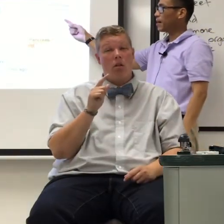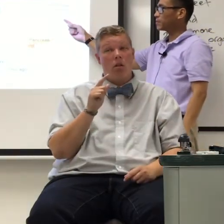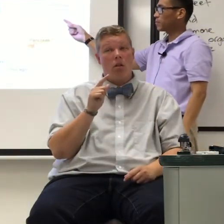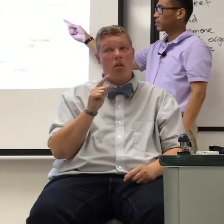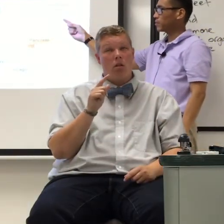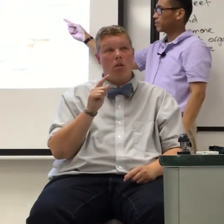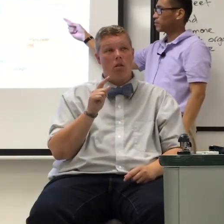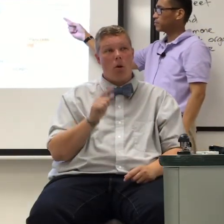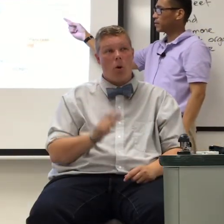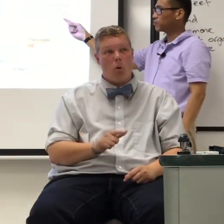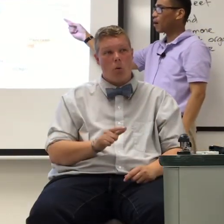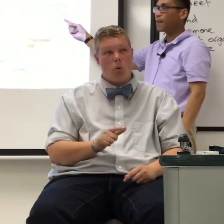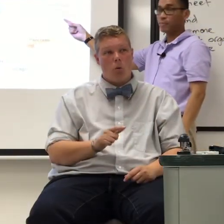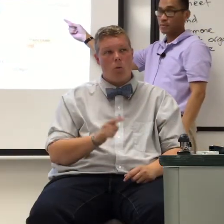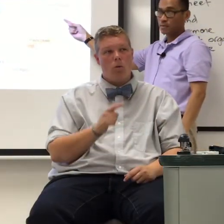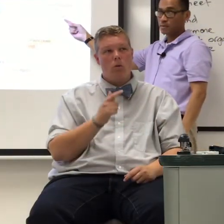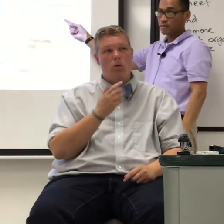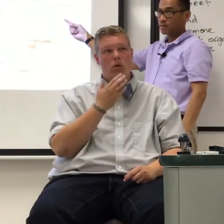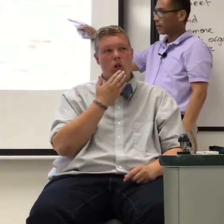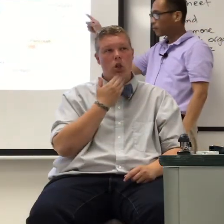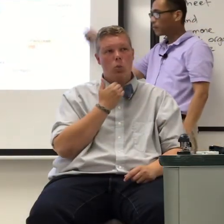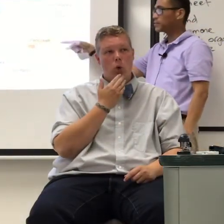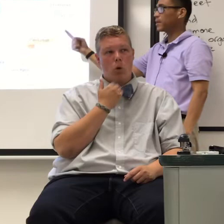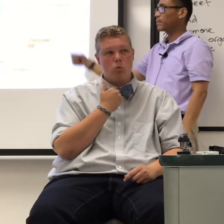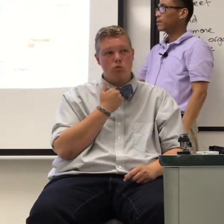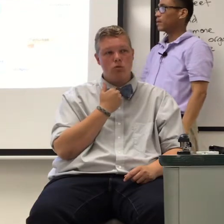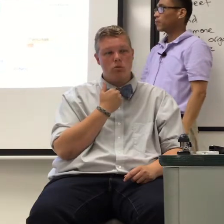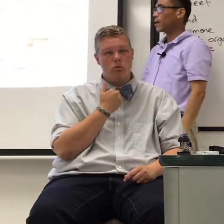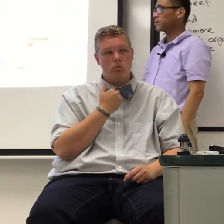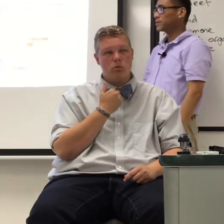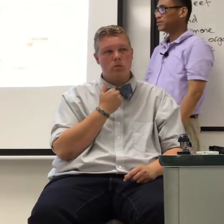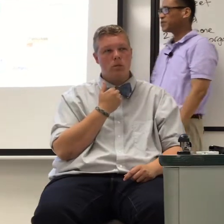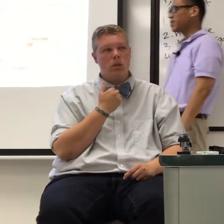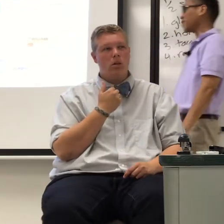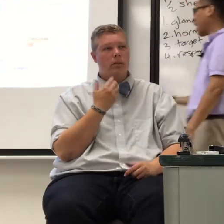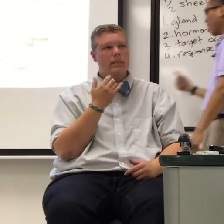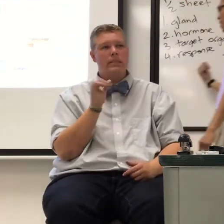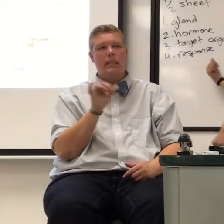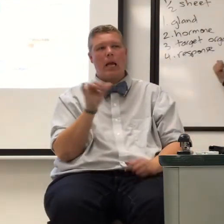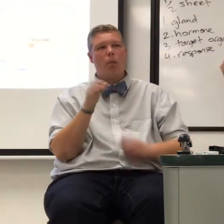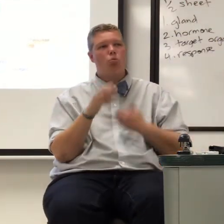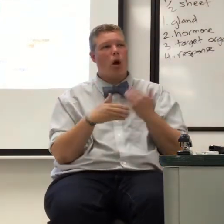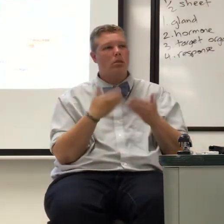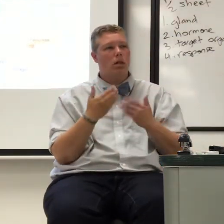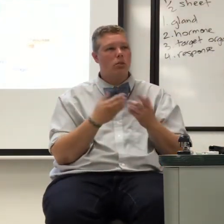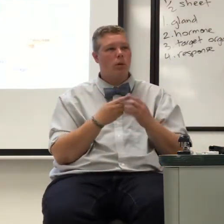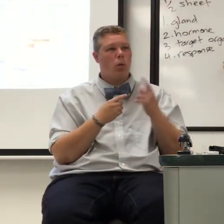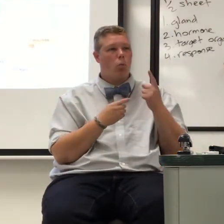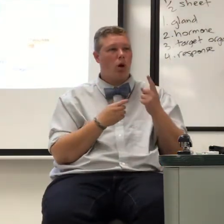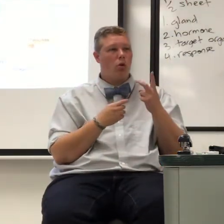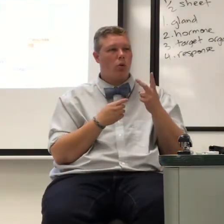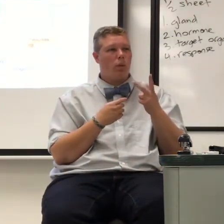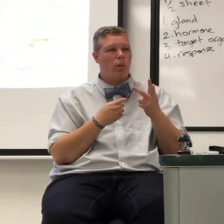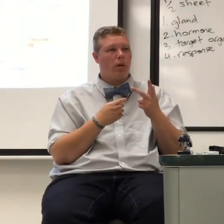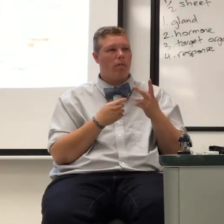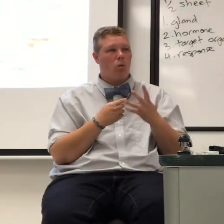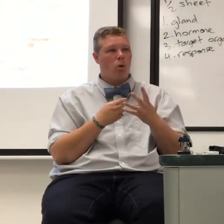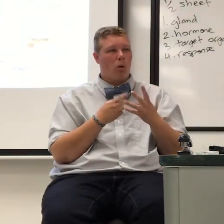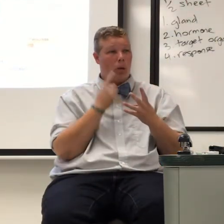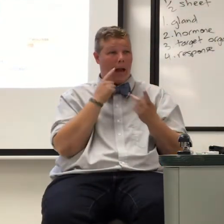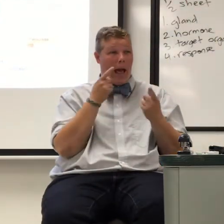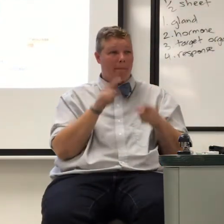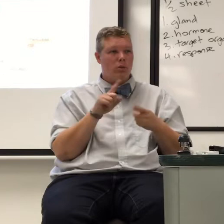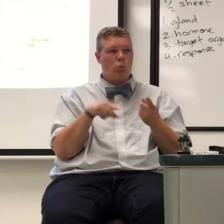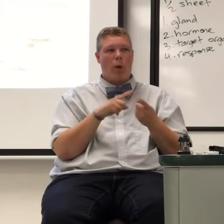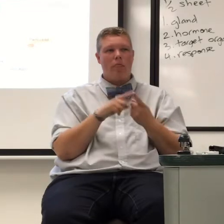not a rise in blood glucose, but a drop. Okay, go through the same process and just outline 1, 2, 3, 4. Keep it short. Okay, because